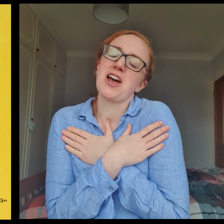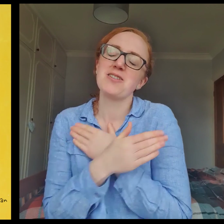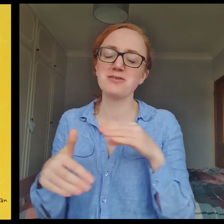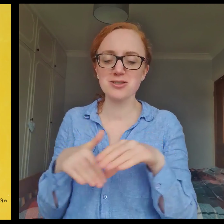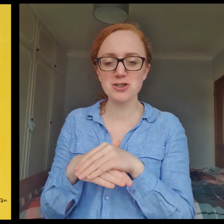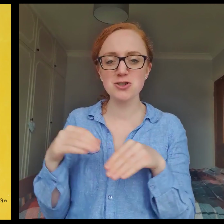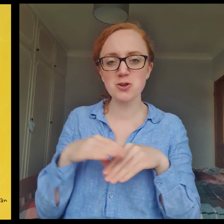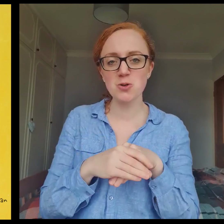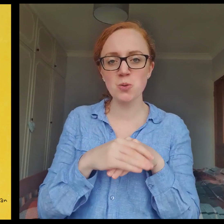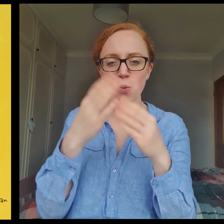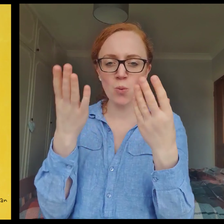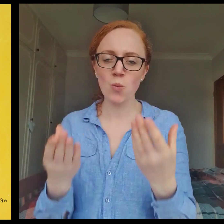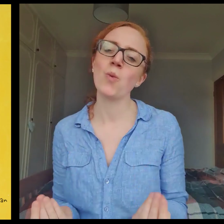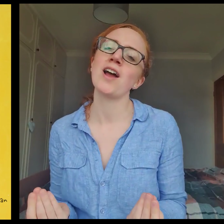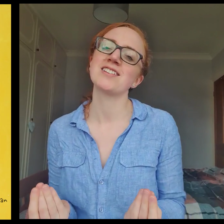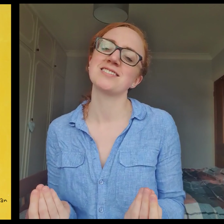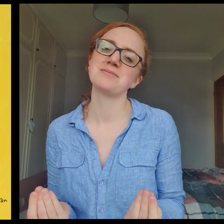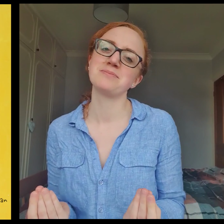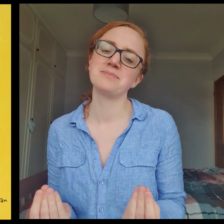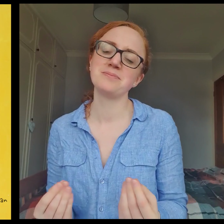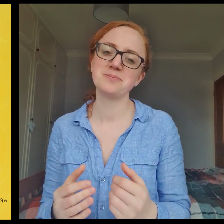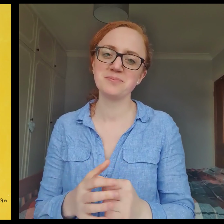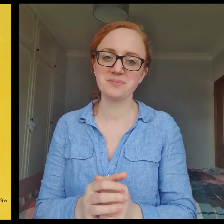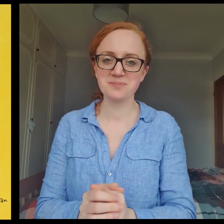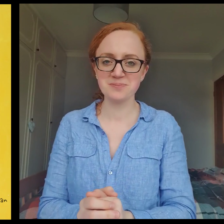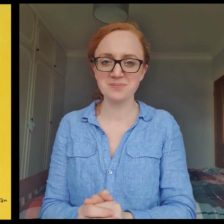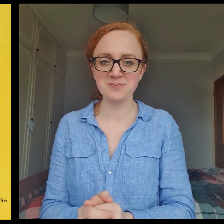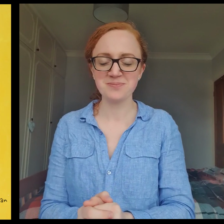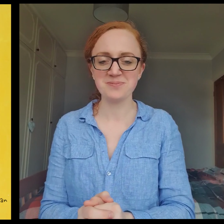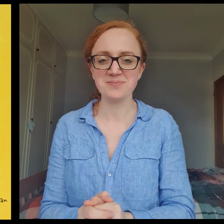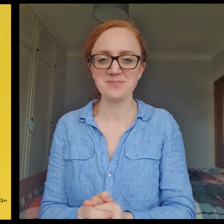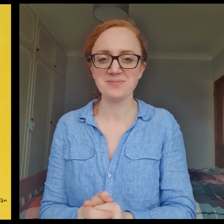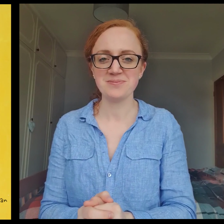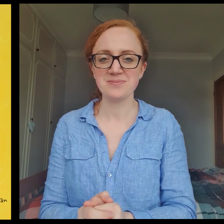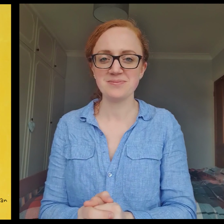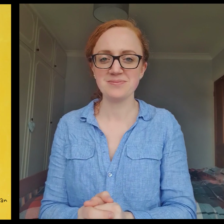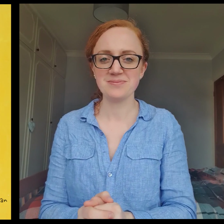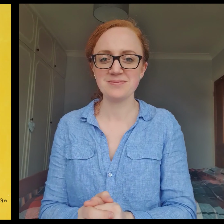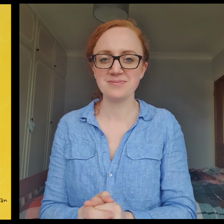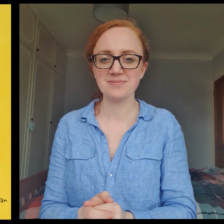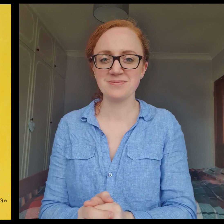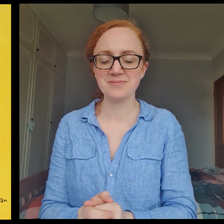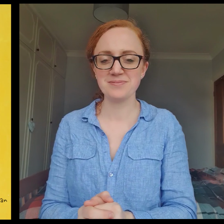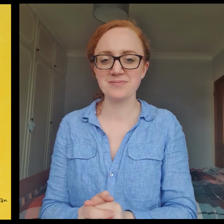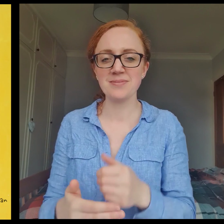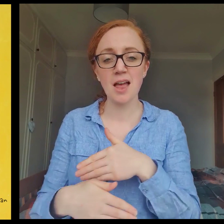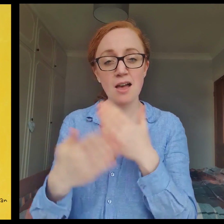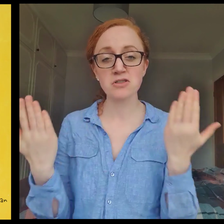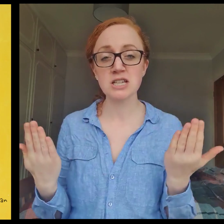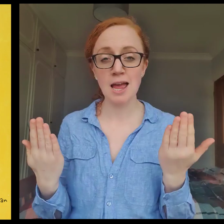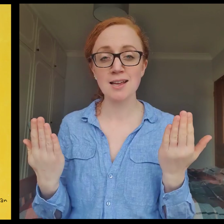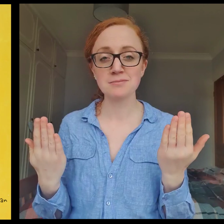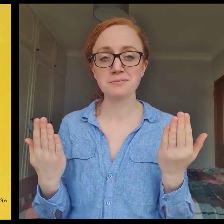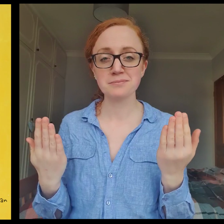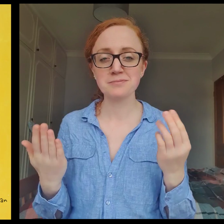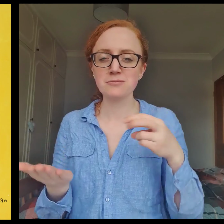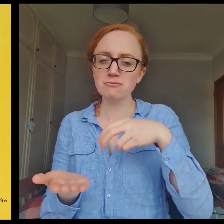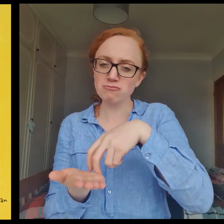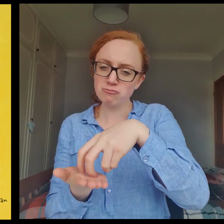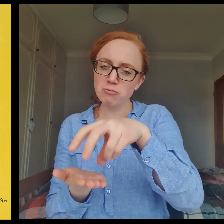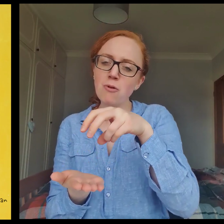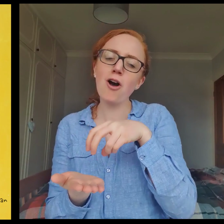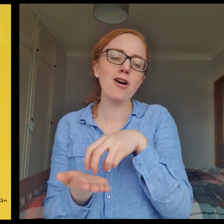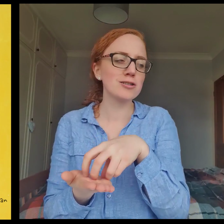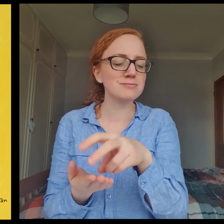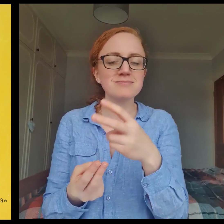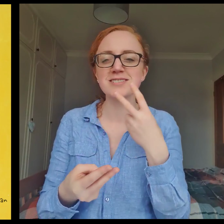I love my wet shoes. No matter what you step in, keep walking